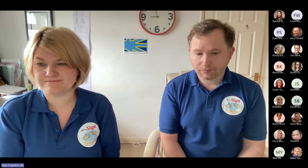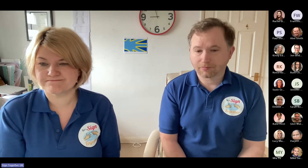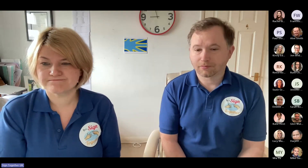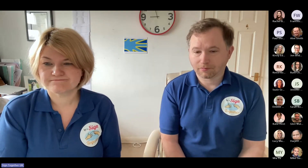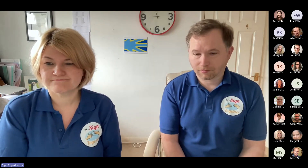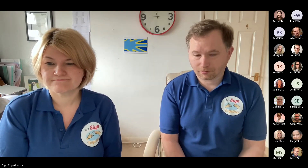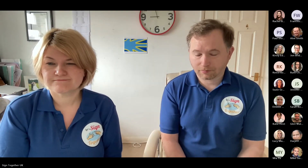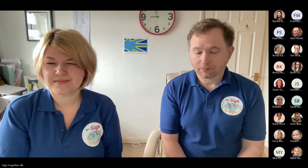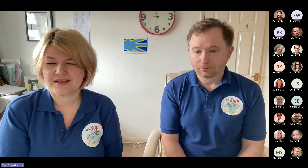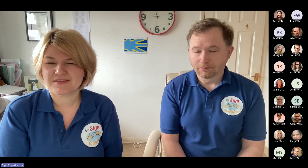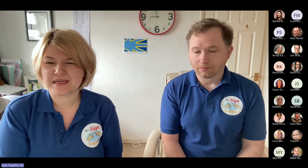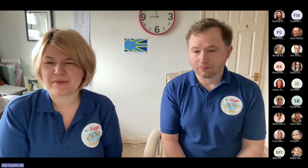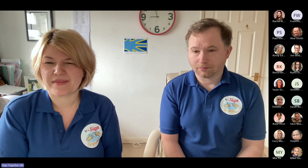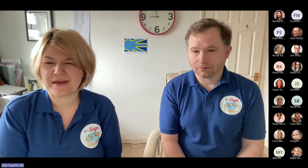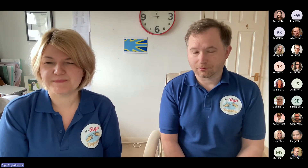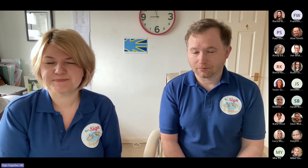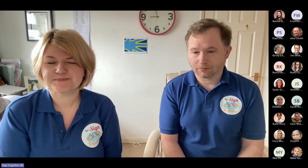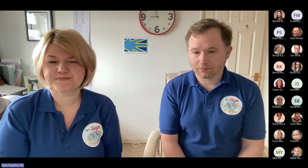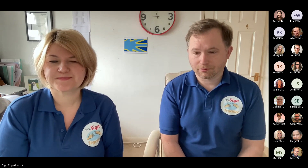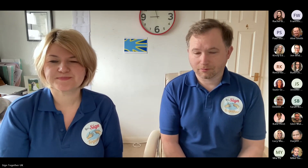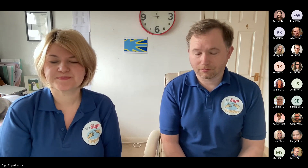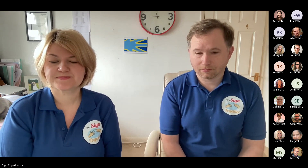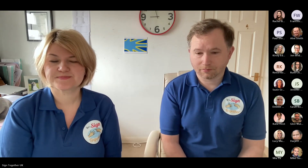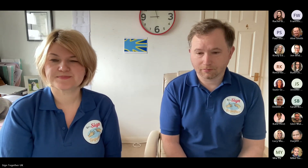attention? Have a think about that.